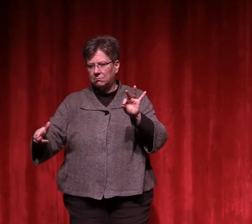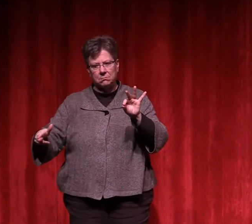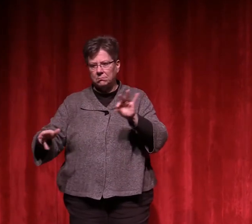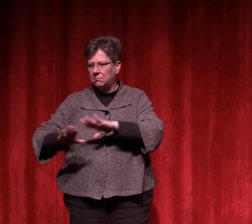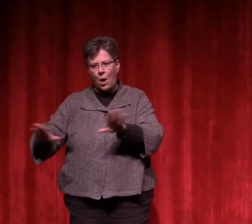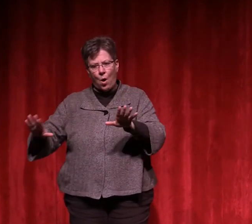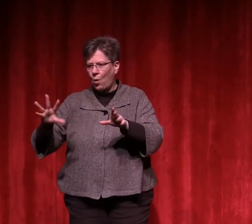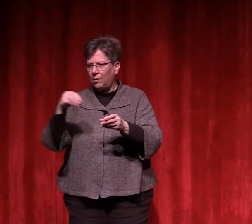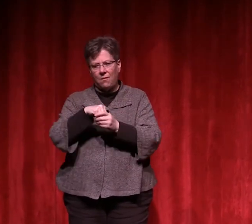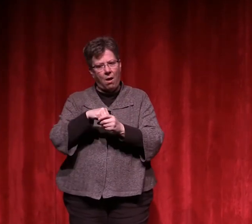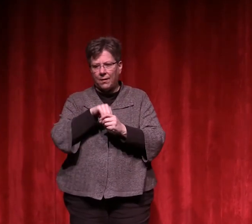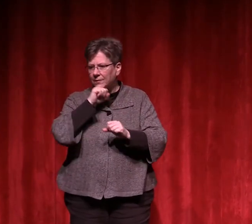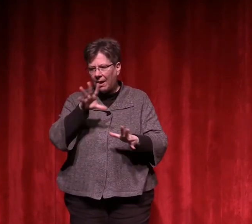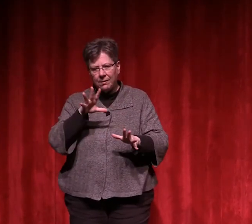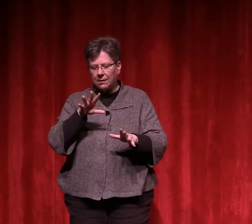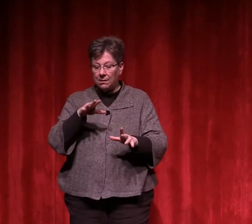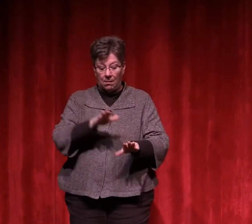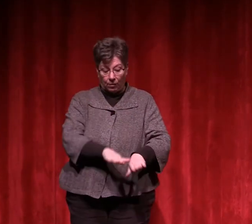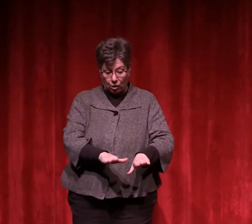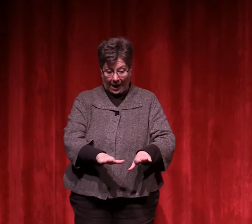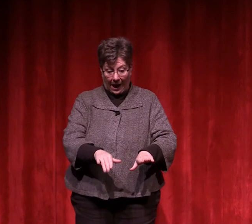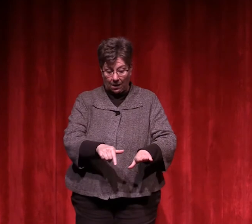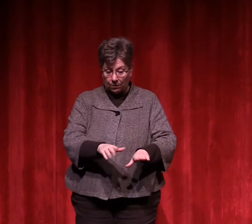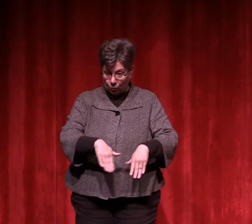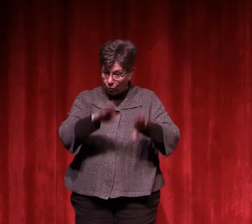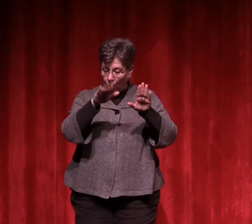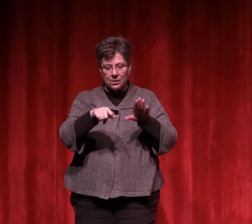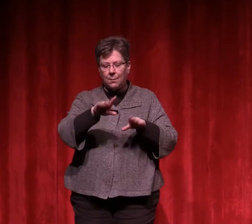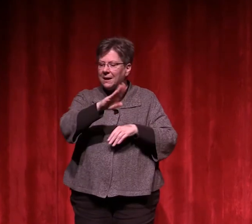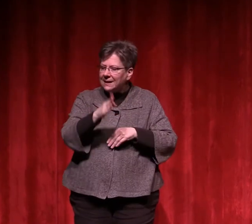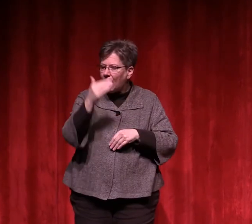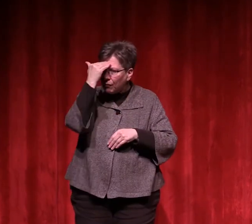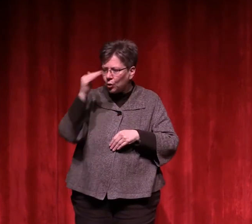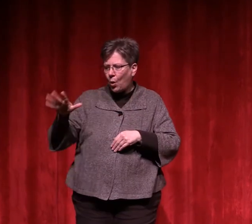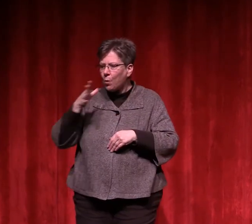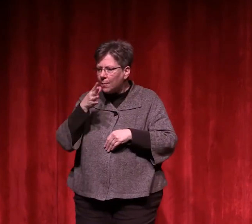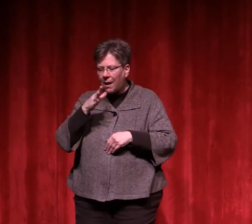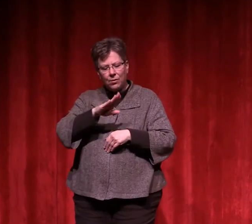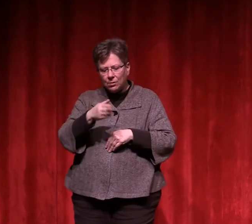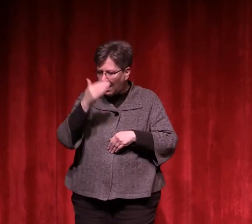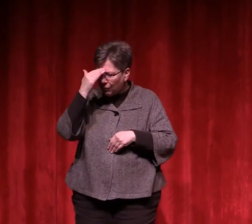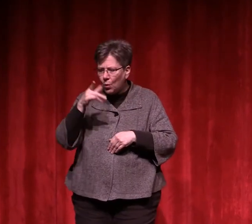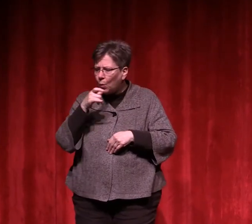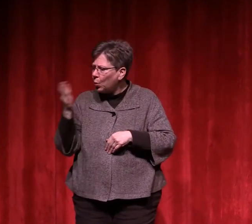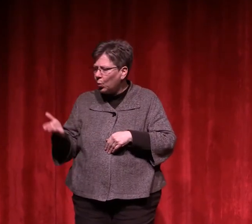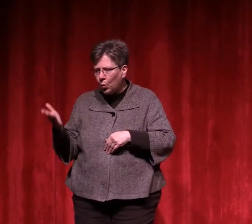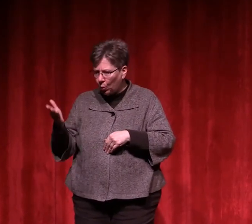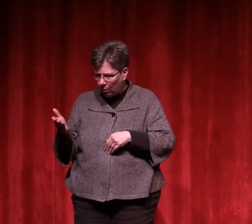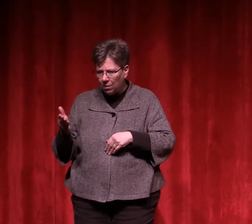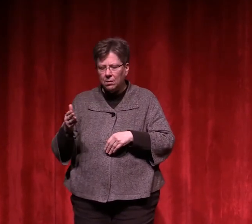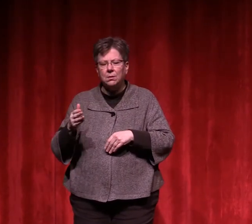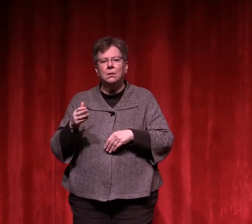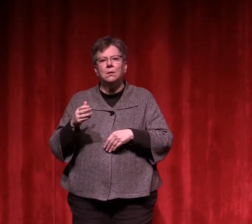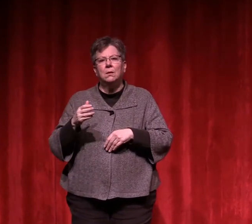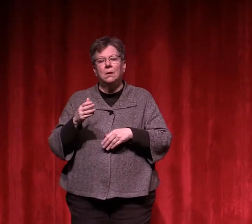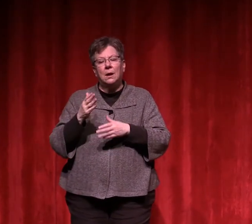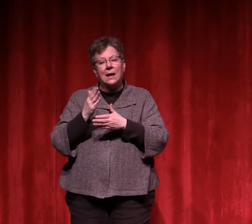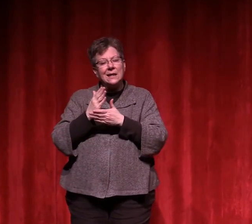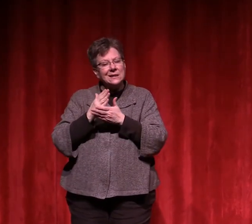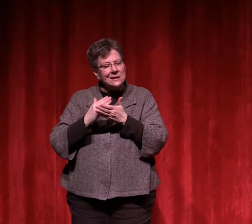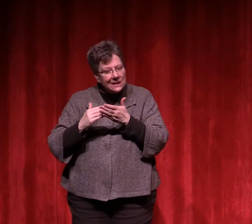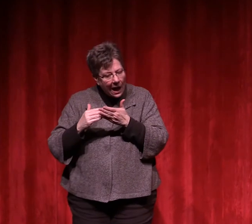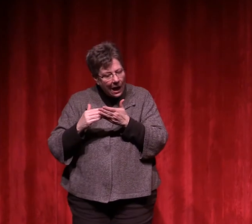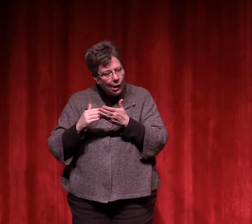who, where she came from or who her natural parents were. Some of the agencies at that time were helping